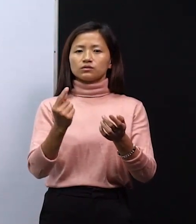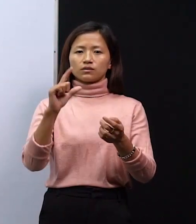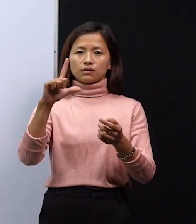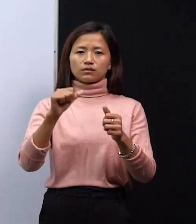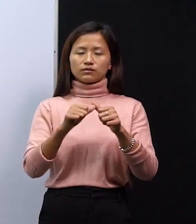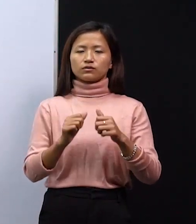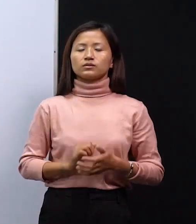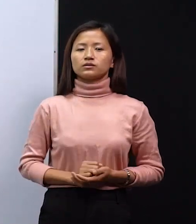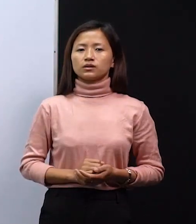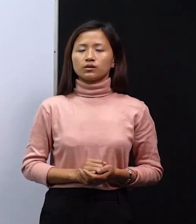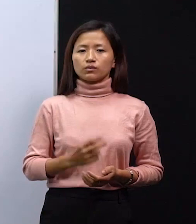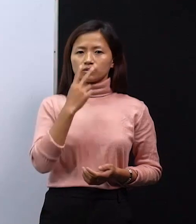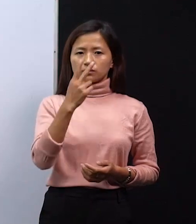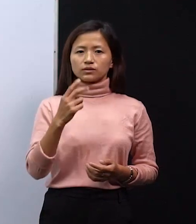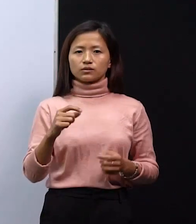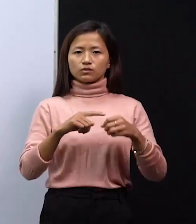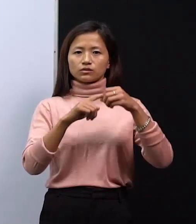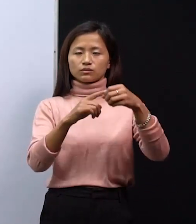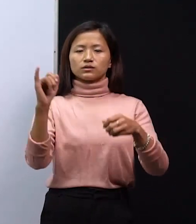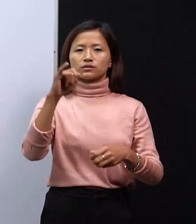at question number 6,